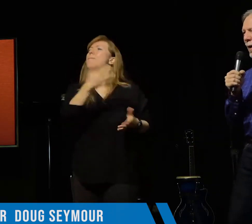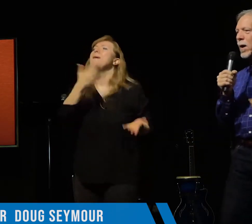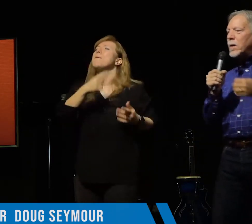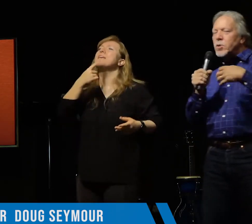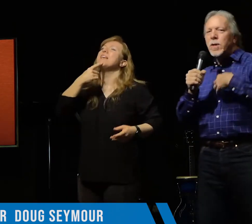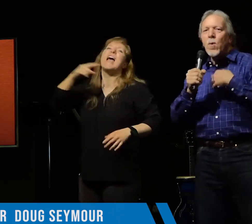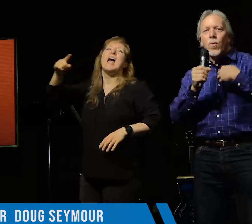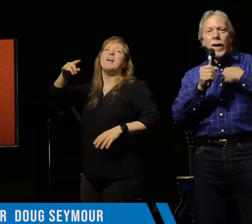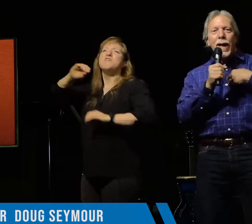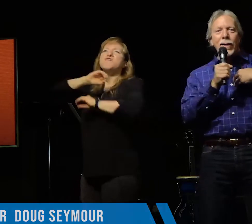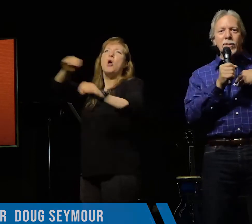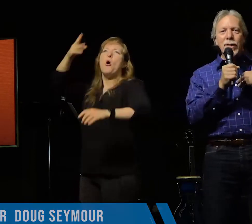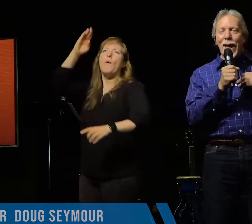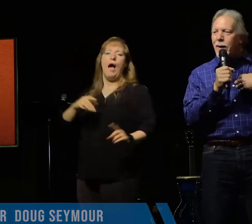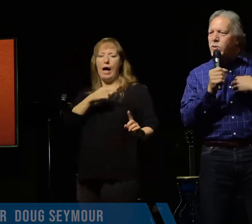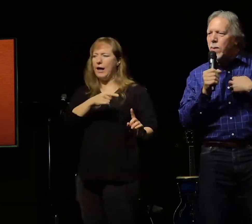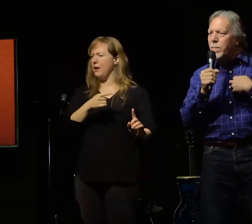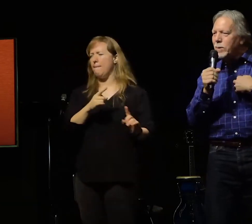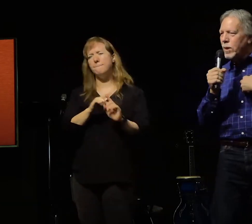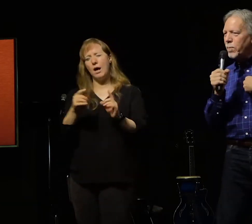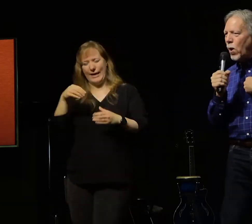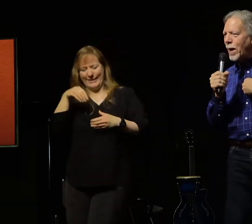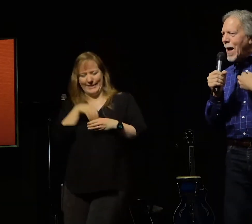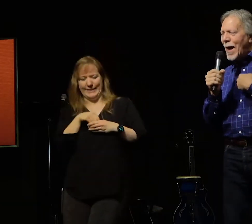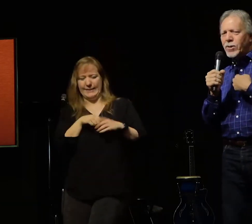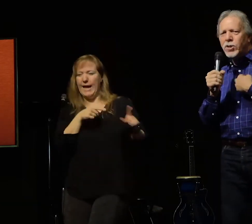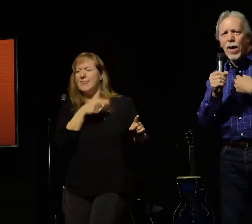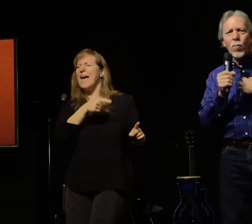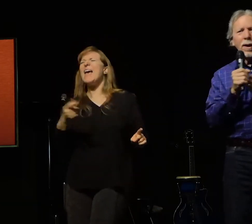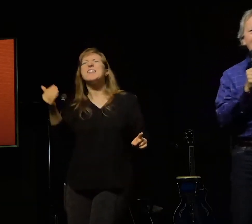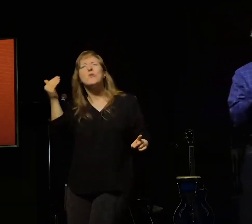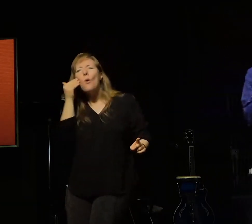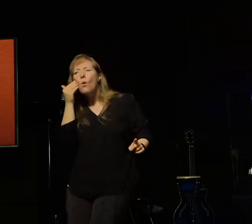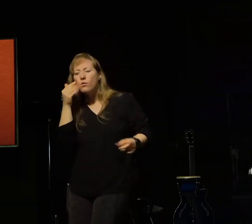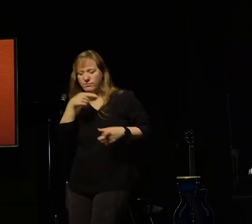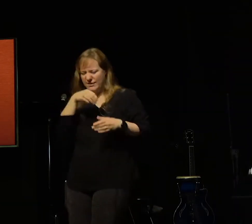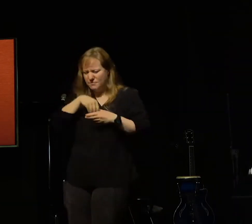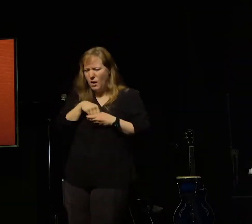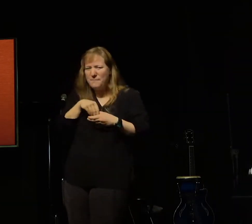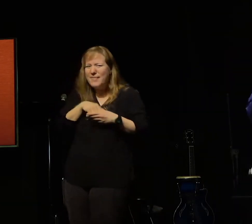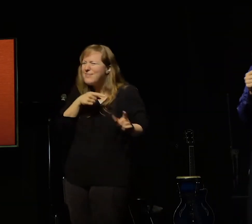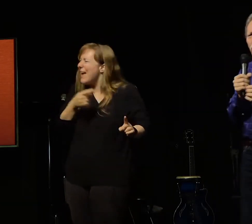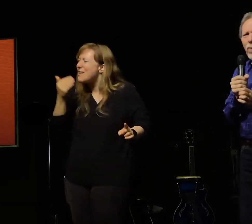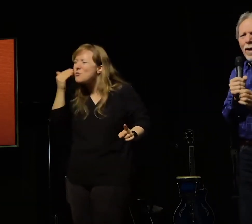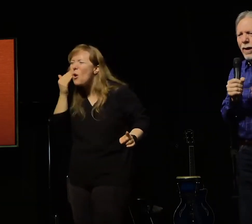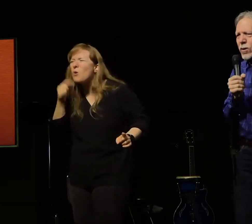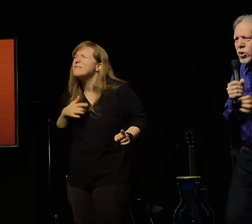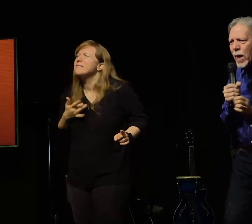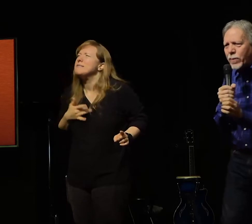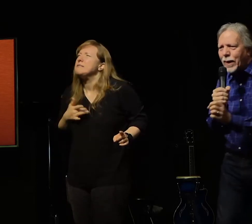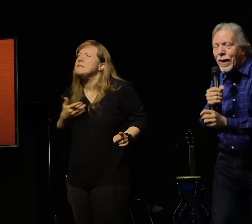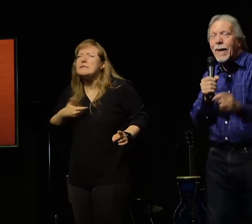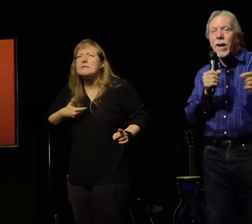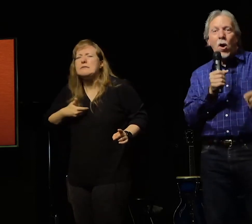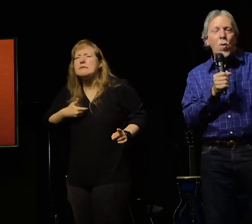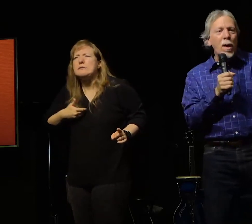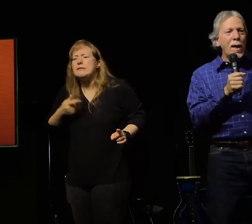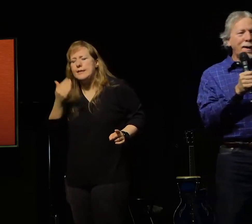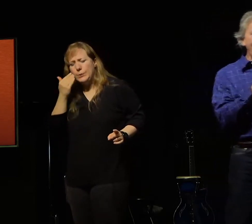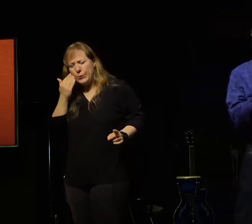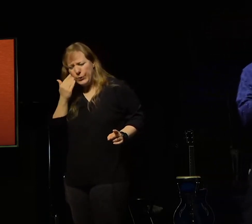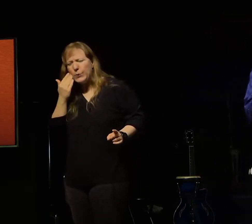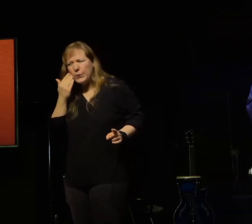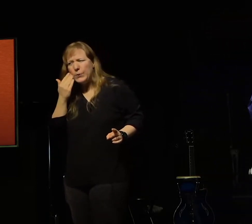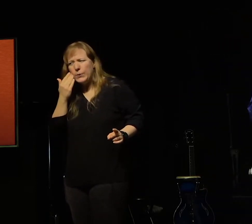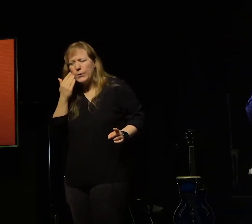there, somewhere down inside, there's a missing part. And somewhere down inside, there's something, there's a feeling, there's something that they know